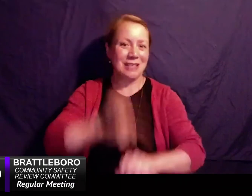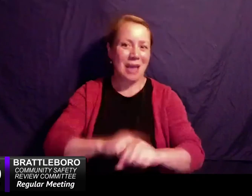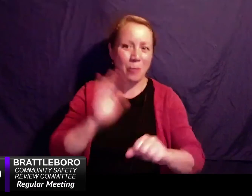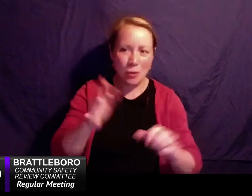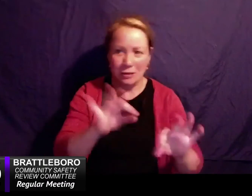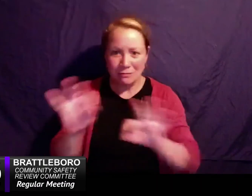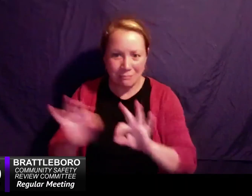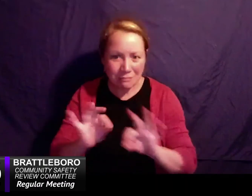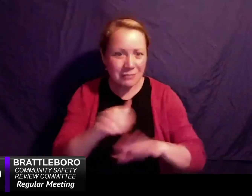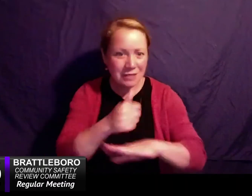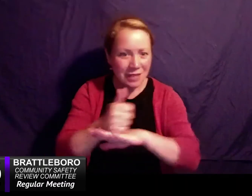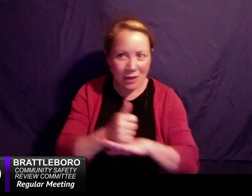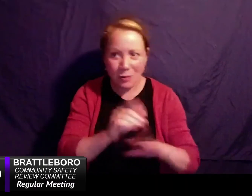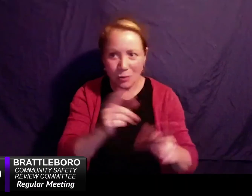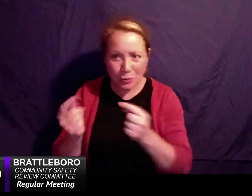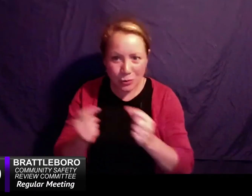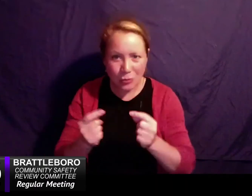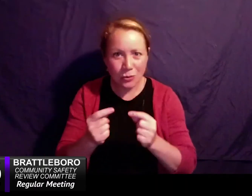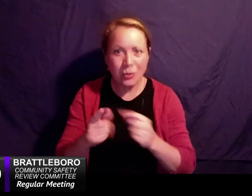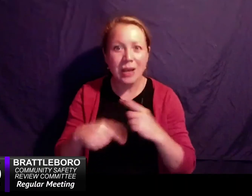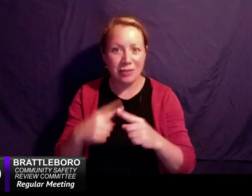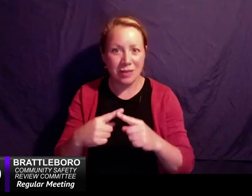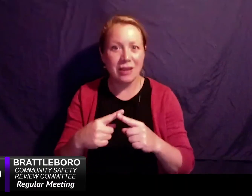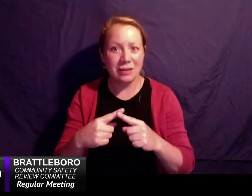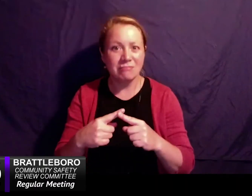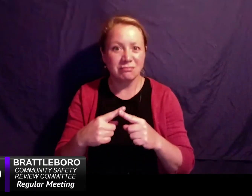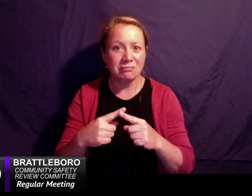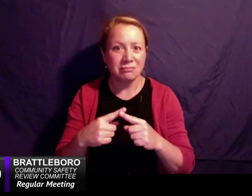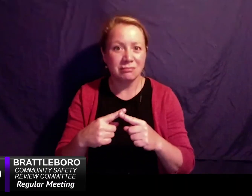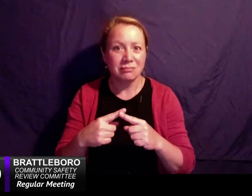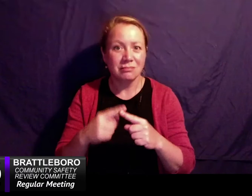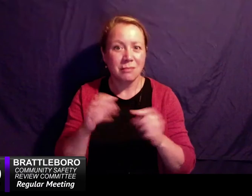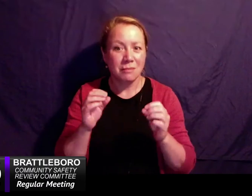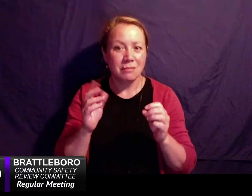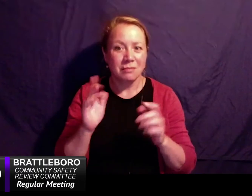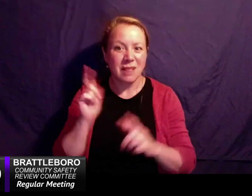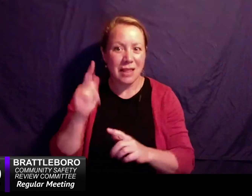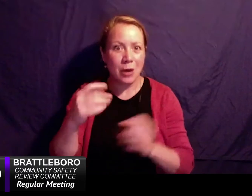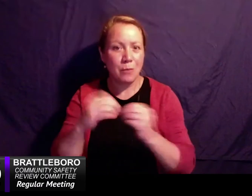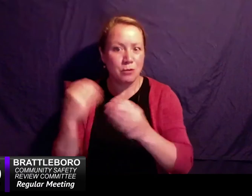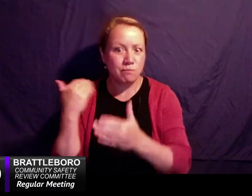orientation. Hopefully less tech orientation now and more process orientation.